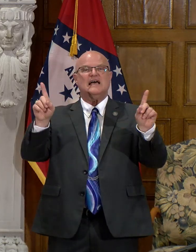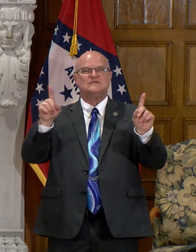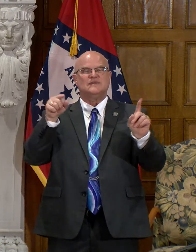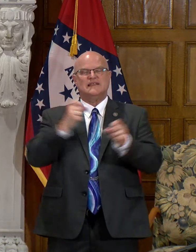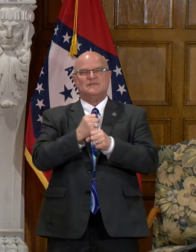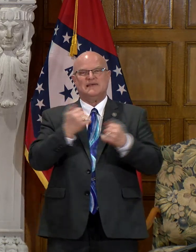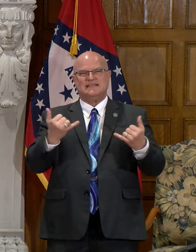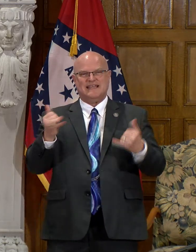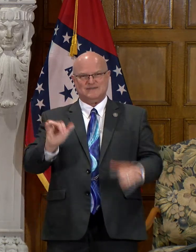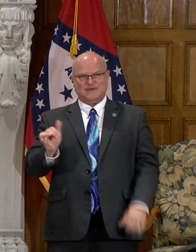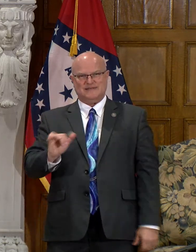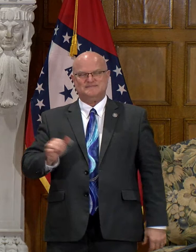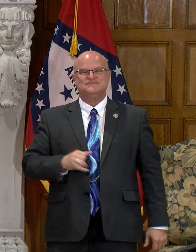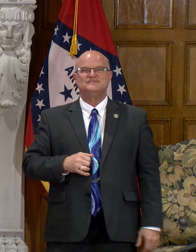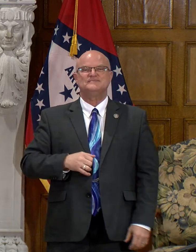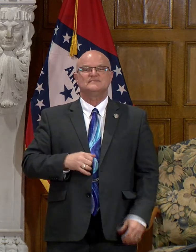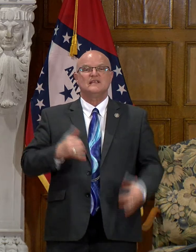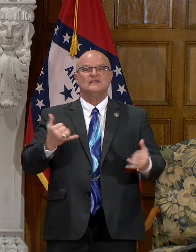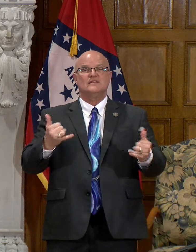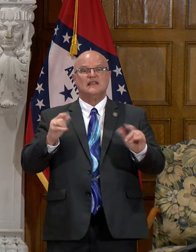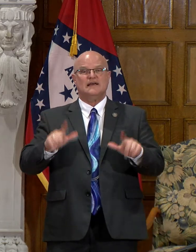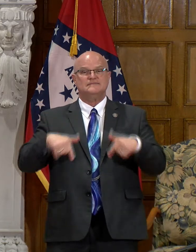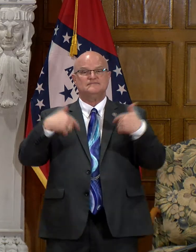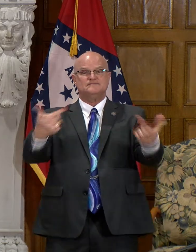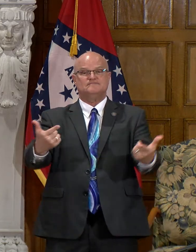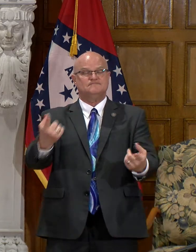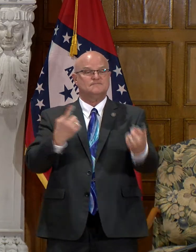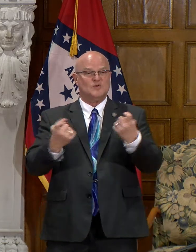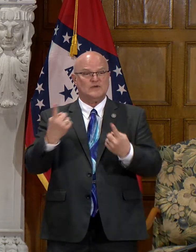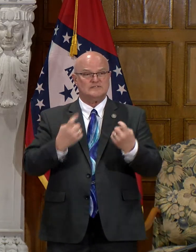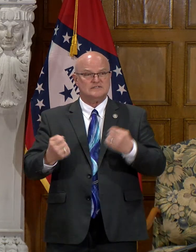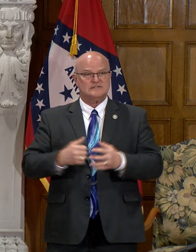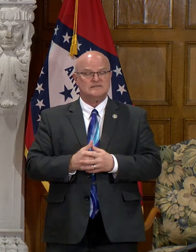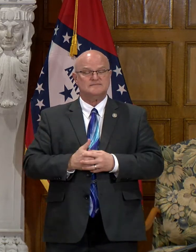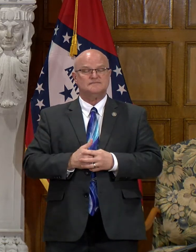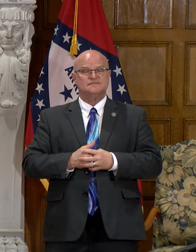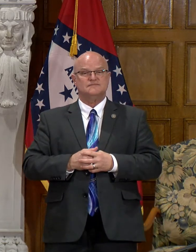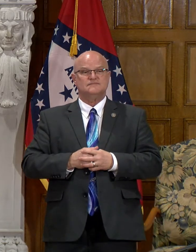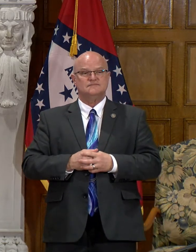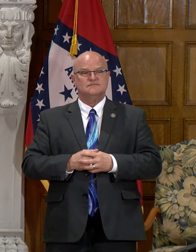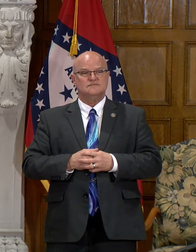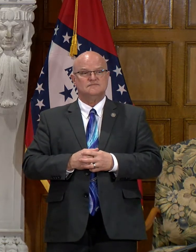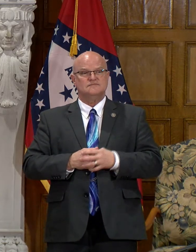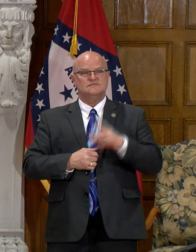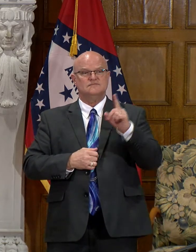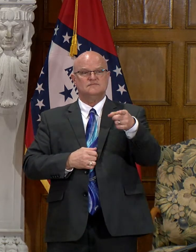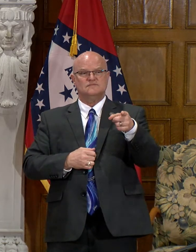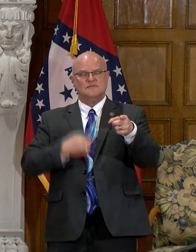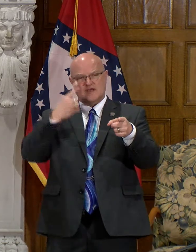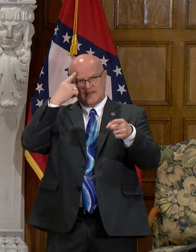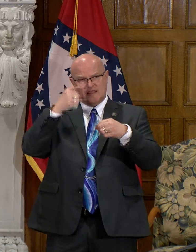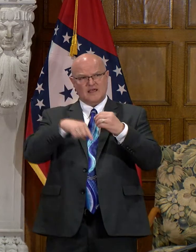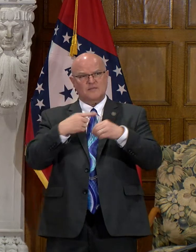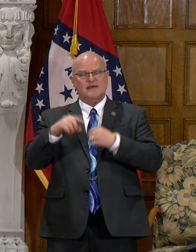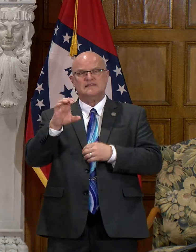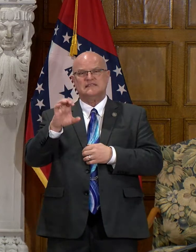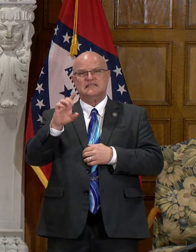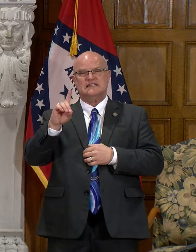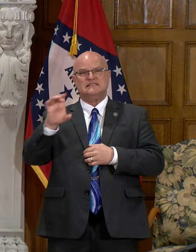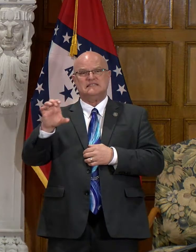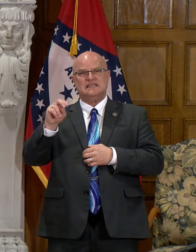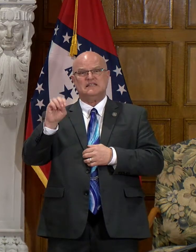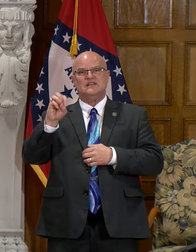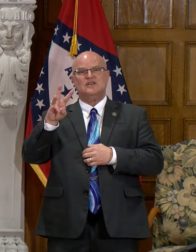that they made today as well. With that, we're happy to take any questions. So what do you think about the CDC's